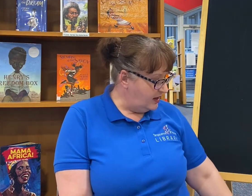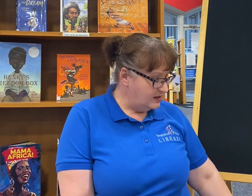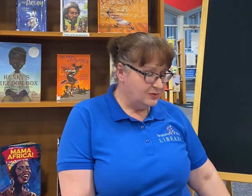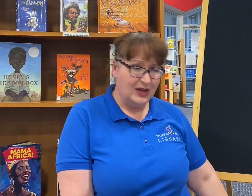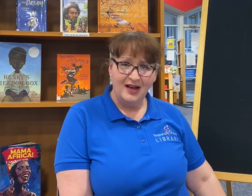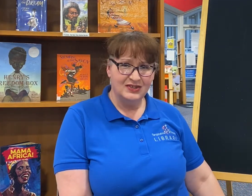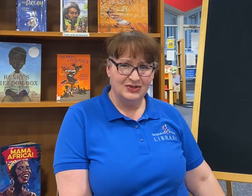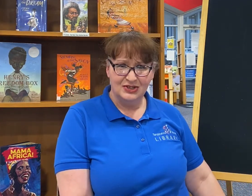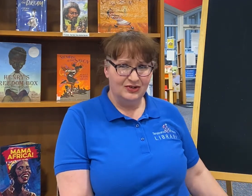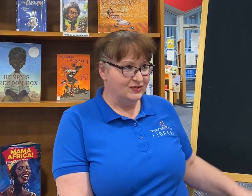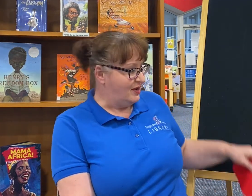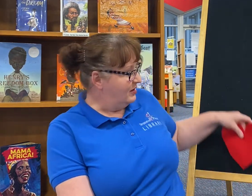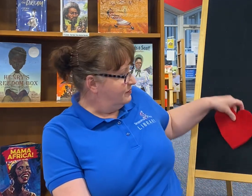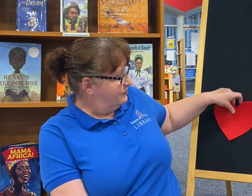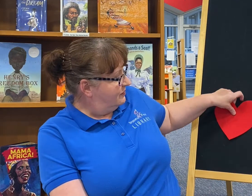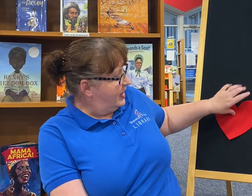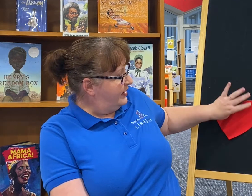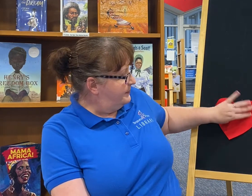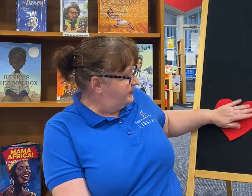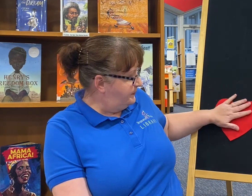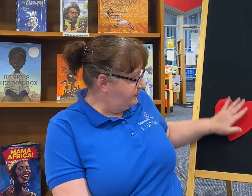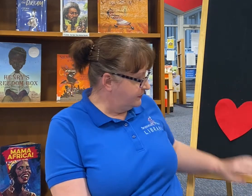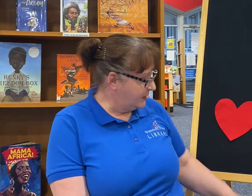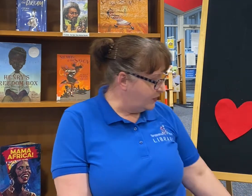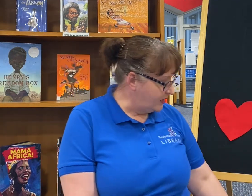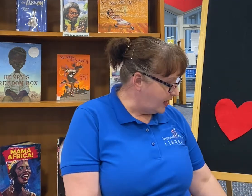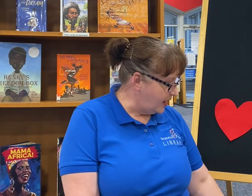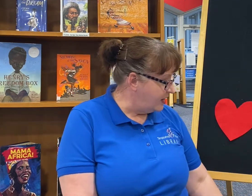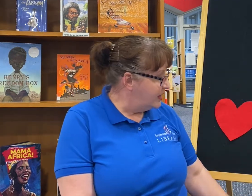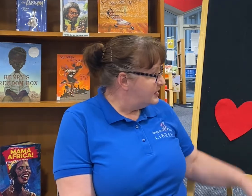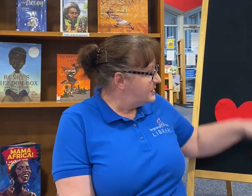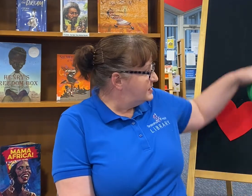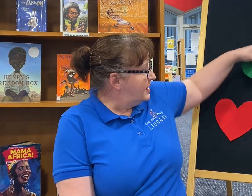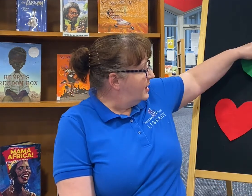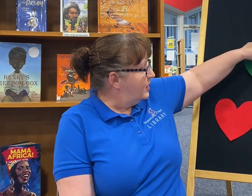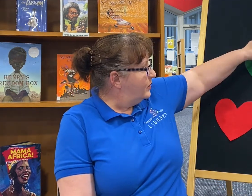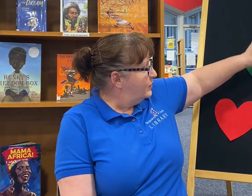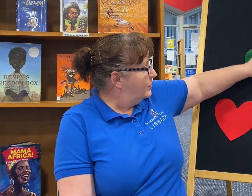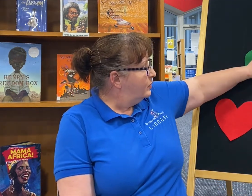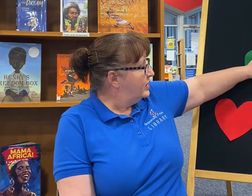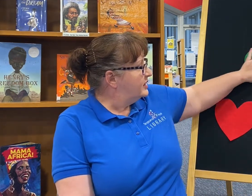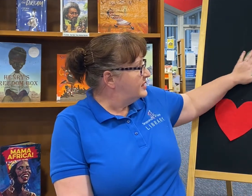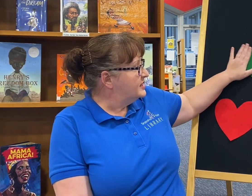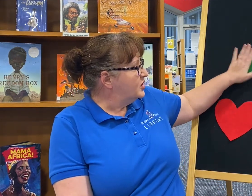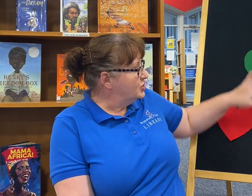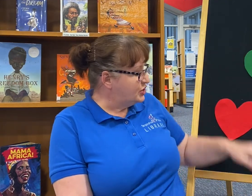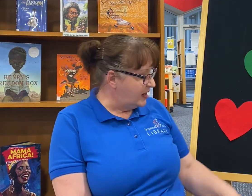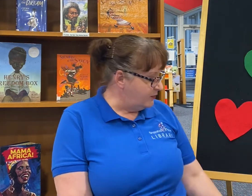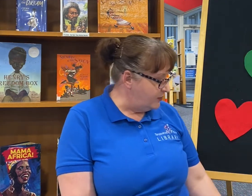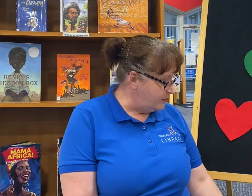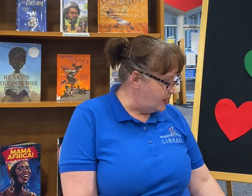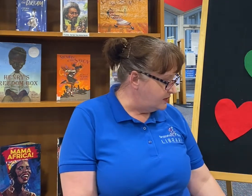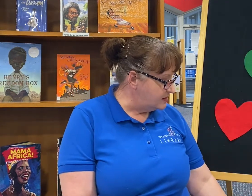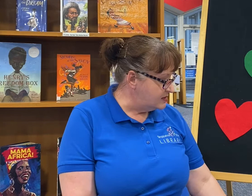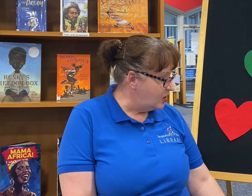because we have to do the turtle song, right? Okay, so this is our shape for the month. This is a